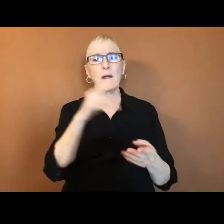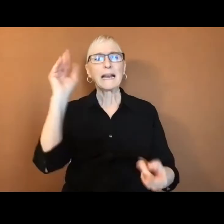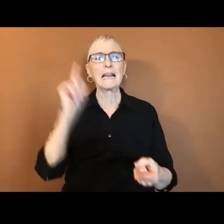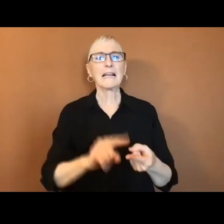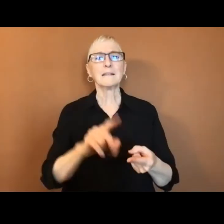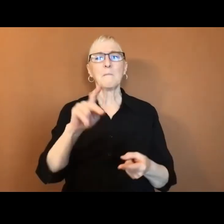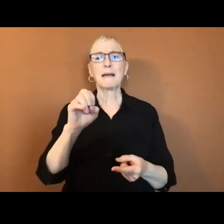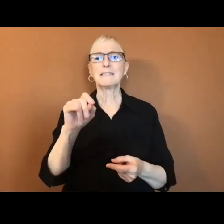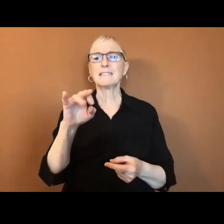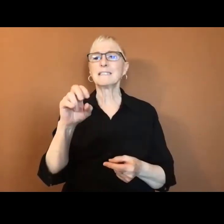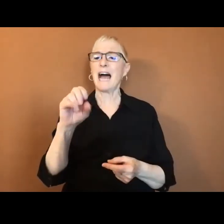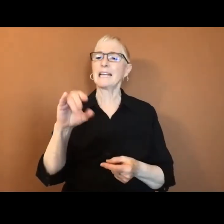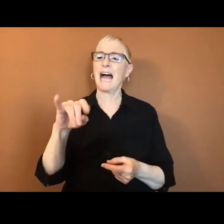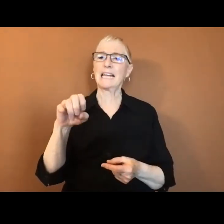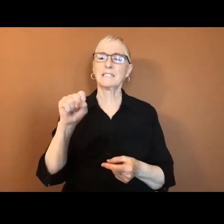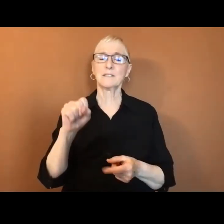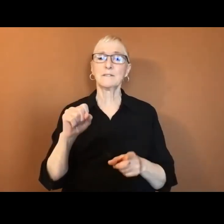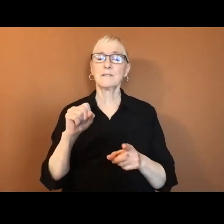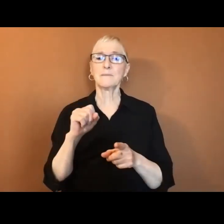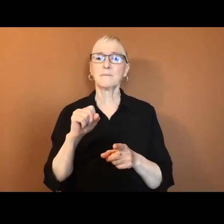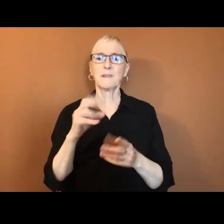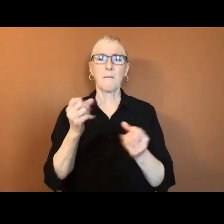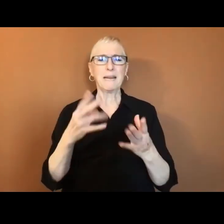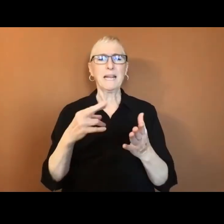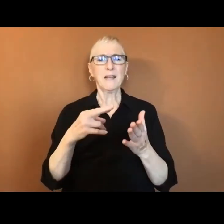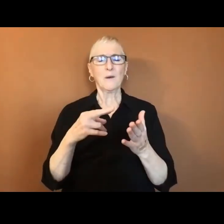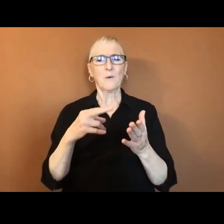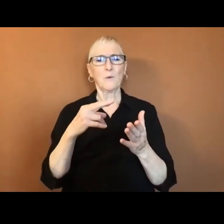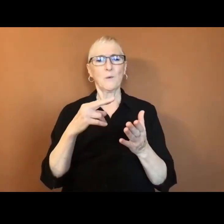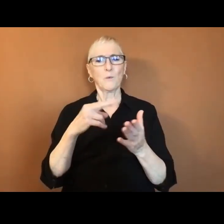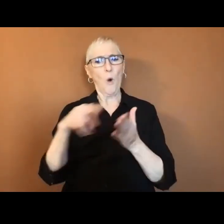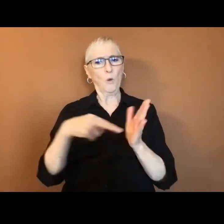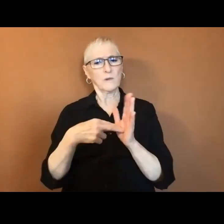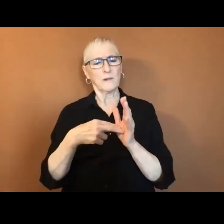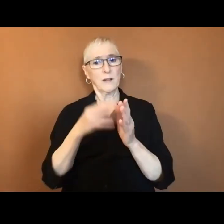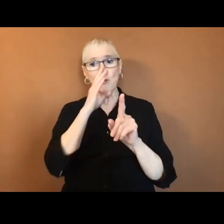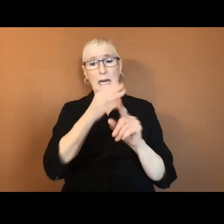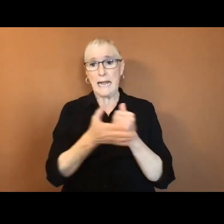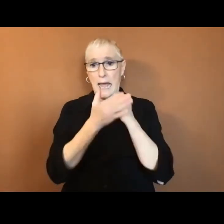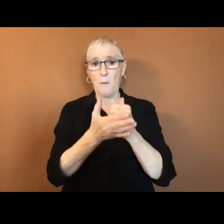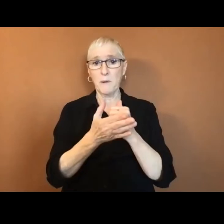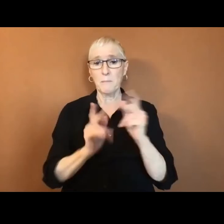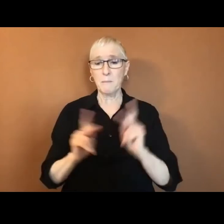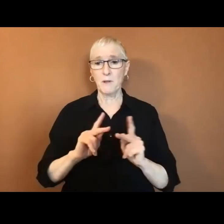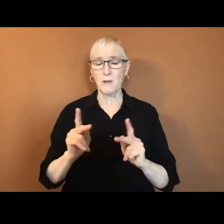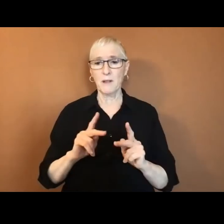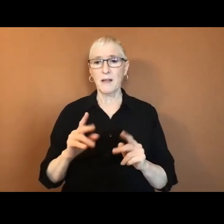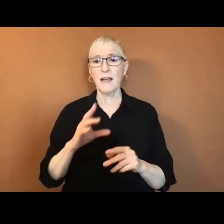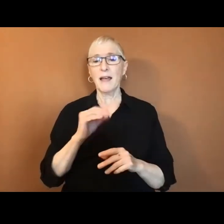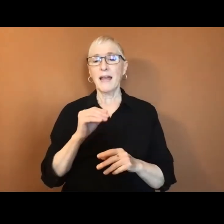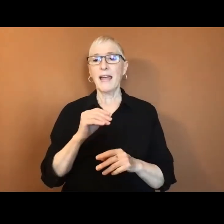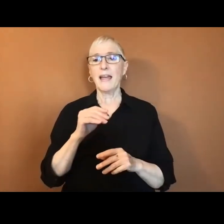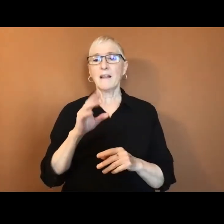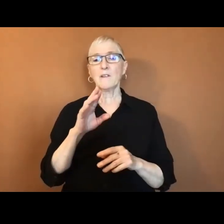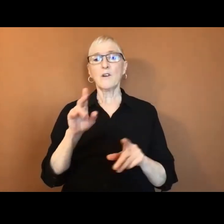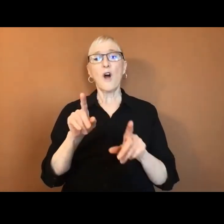agriculture. So they have a lot of roles that directly help humans, but they're also critical players just in the natural